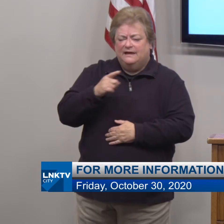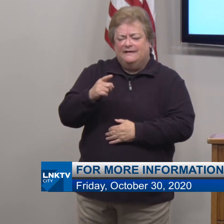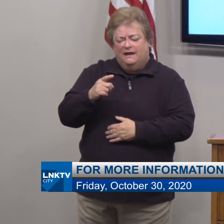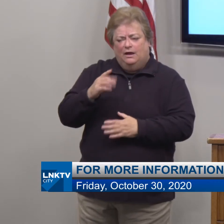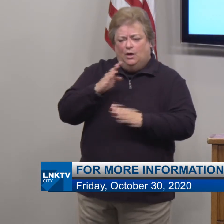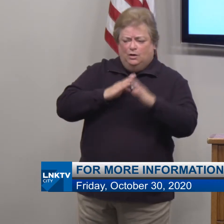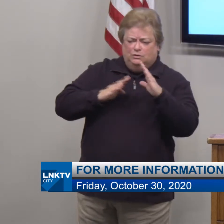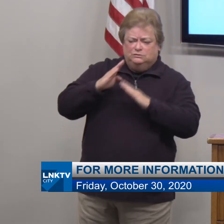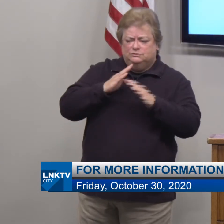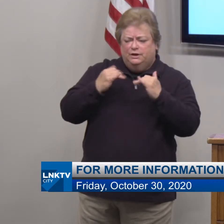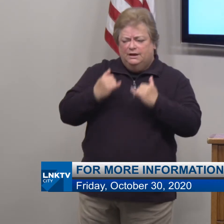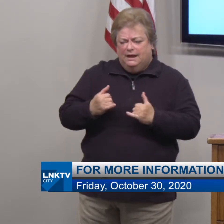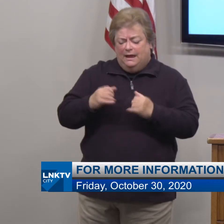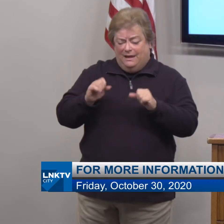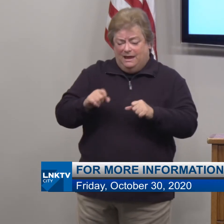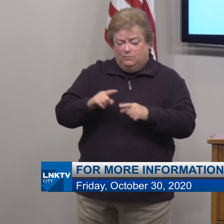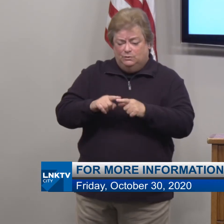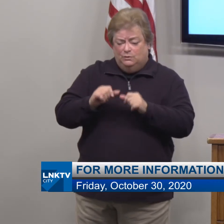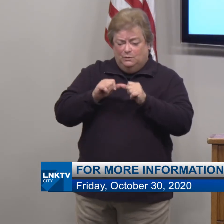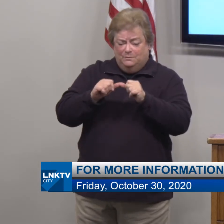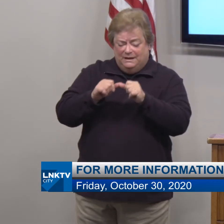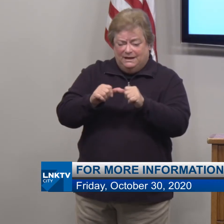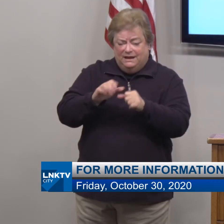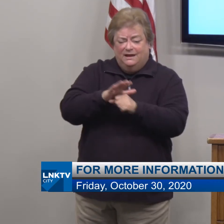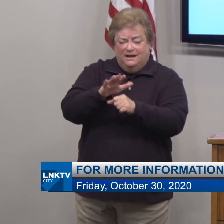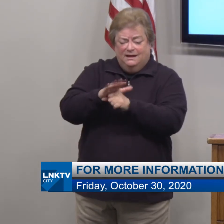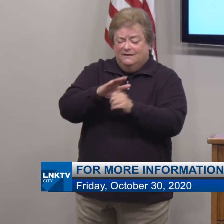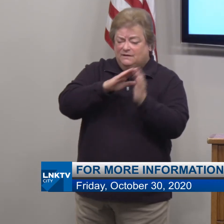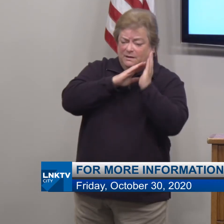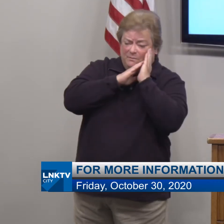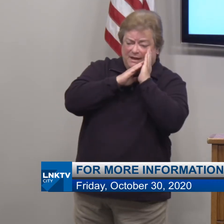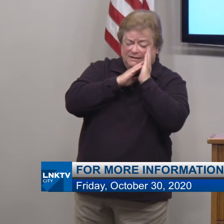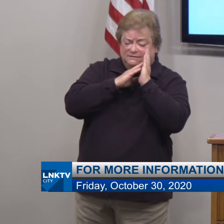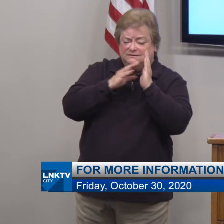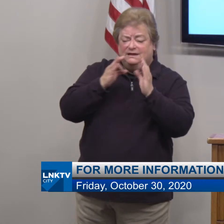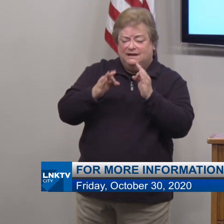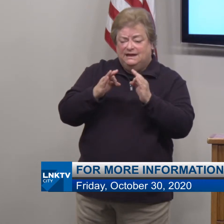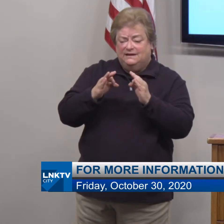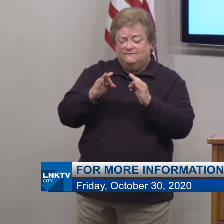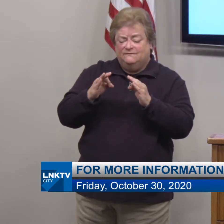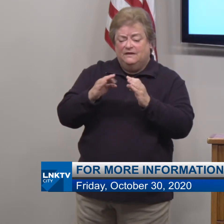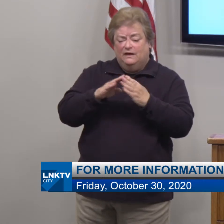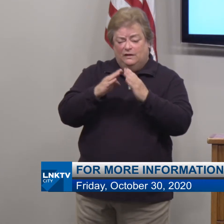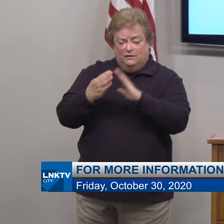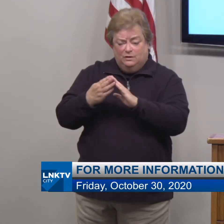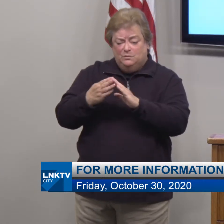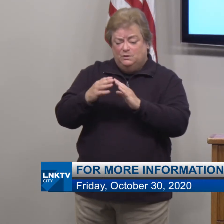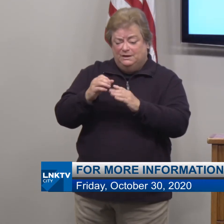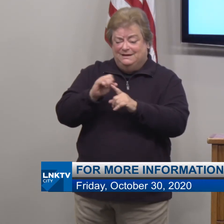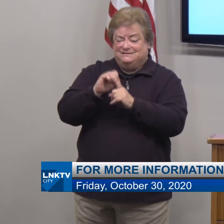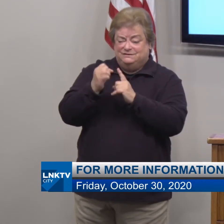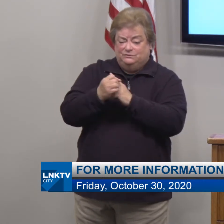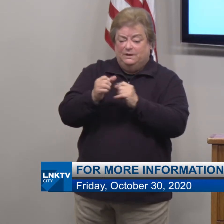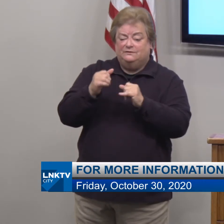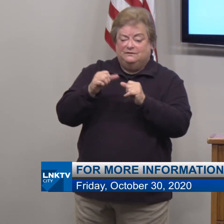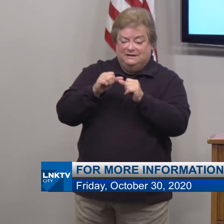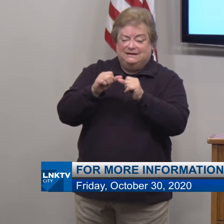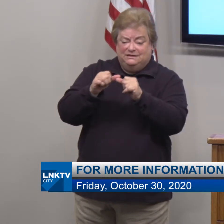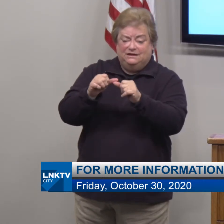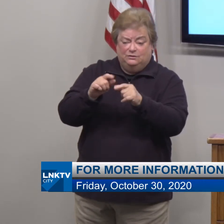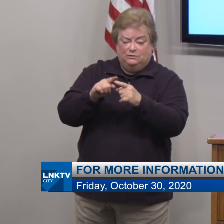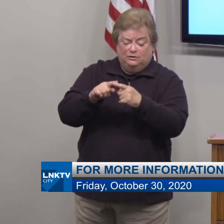concerned about being able to maintain enough staff beds if our community situation continues to worsen.